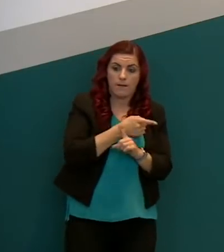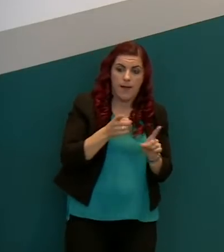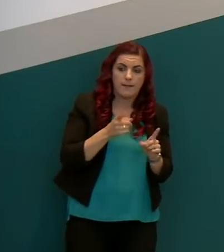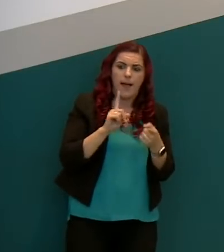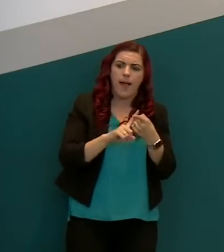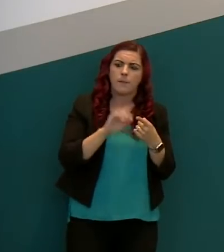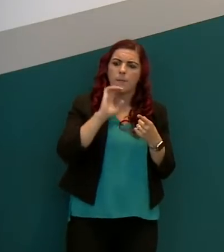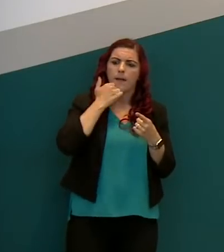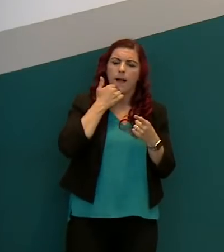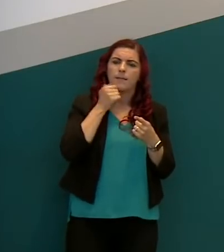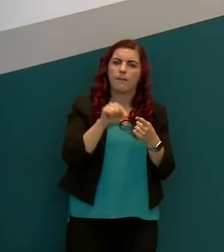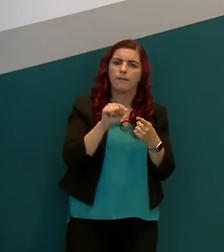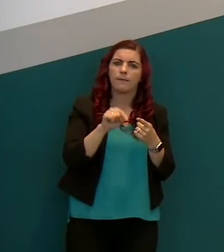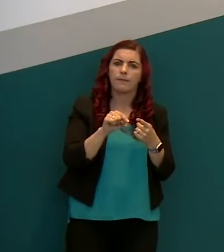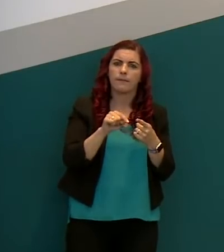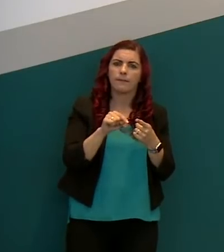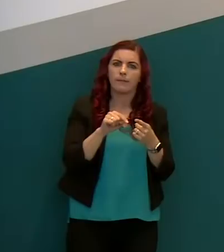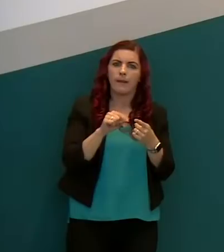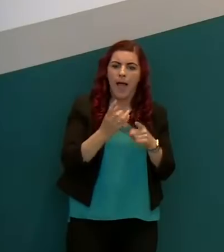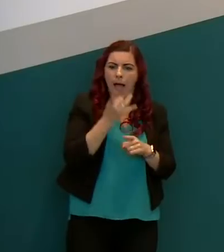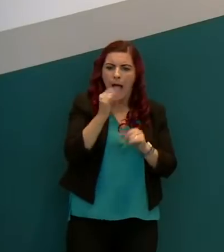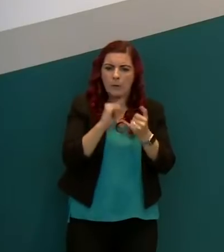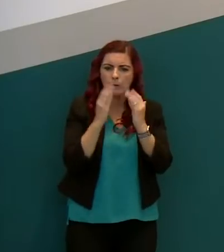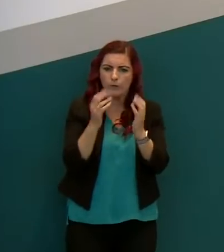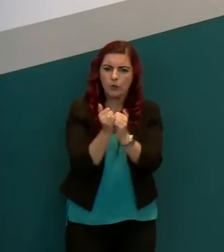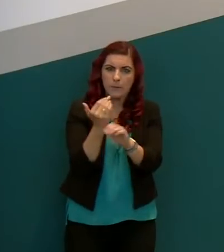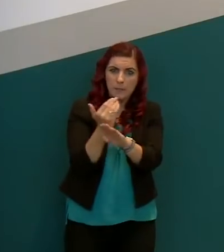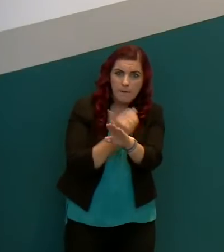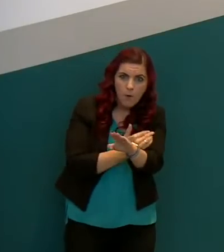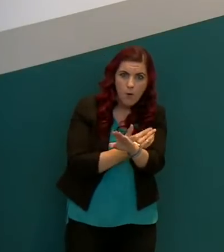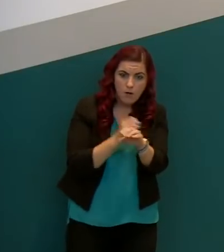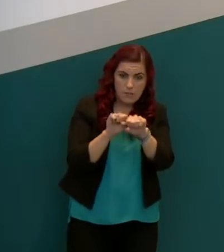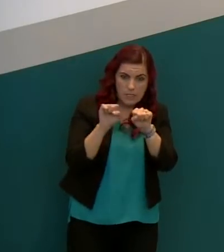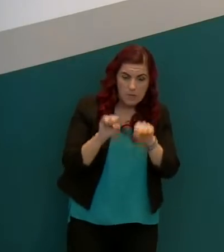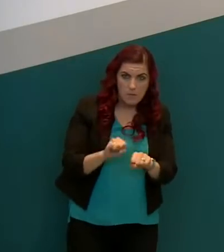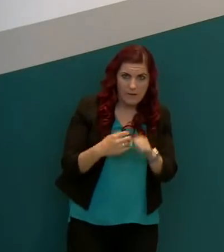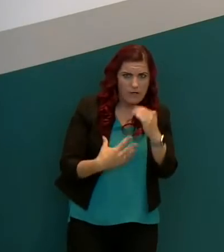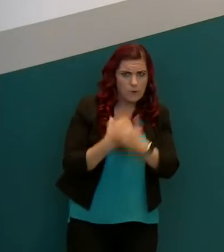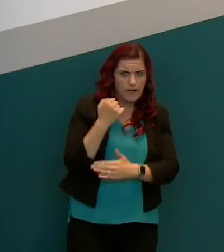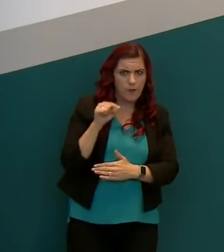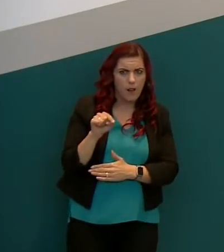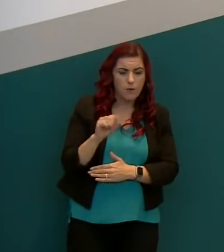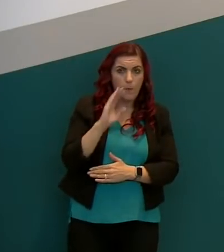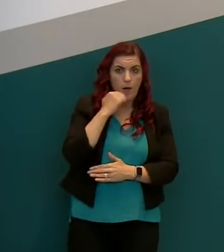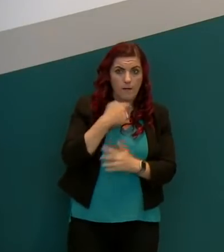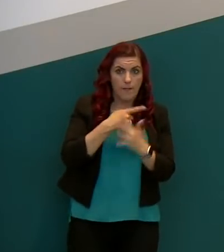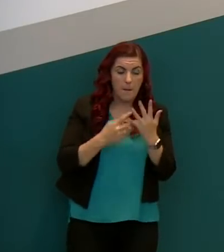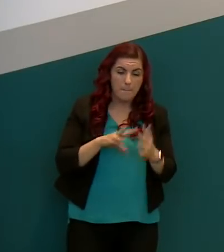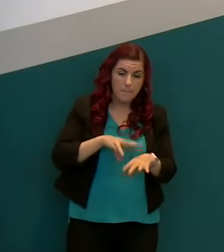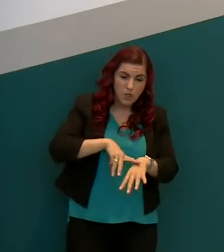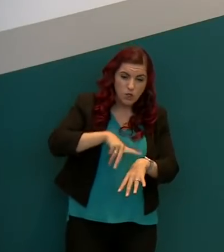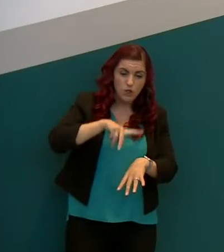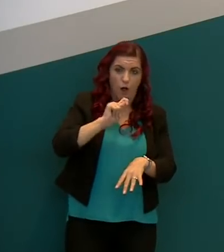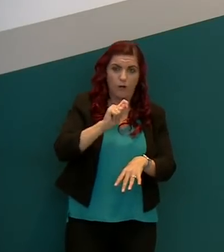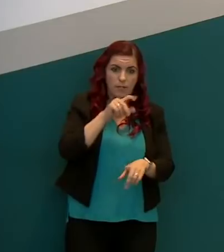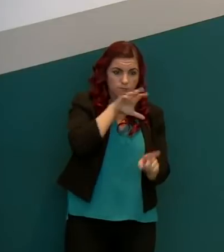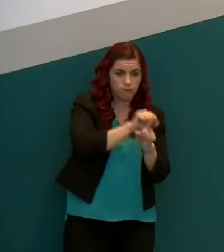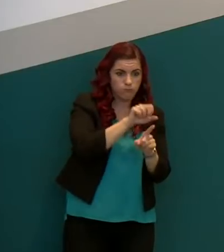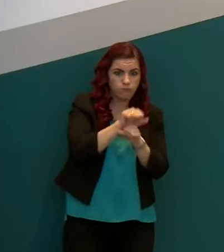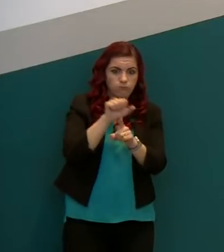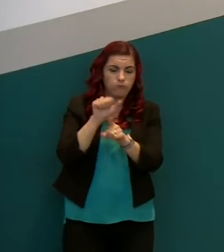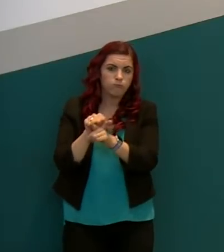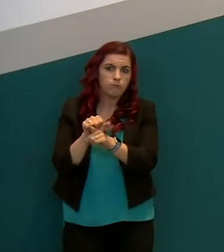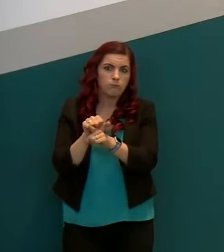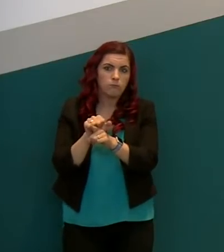also because the test and trace mechanism is so effective, the vast majority of cases we're detecting now